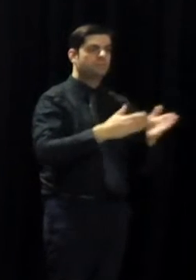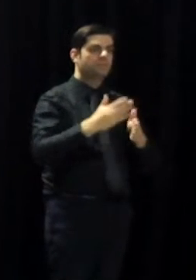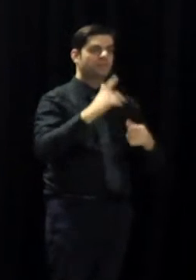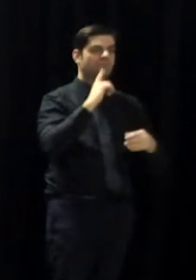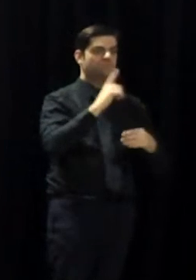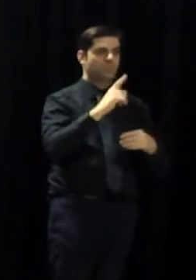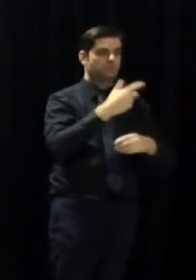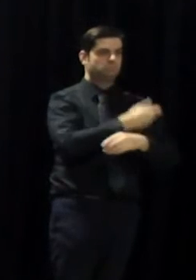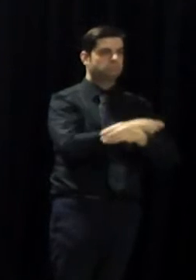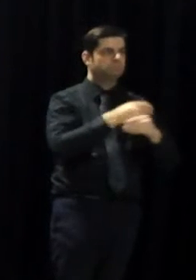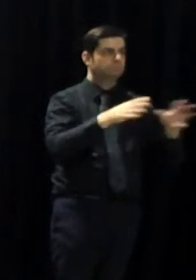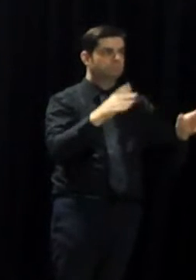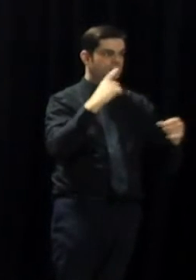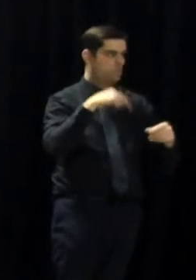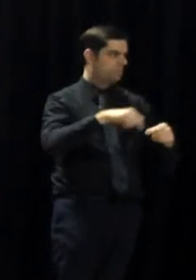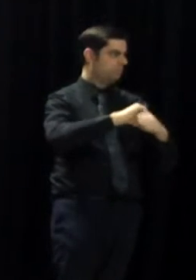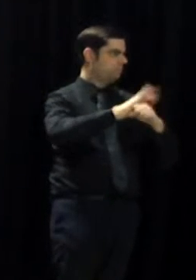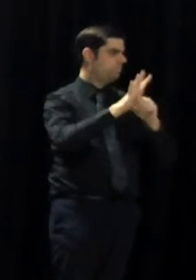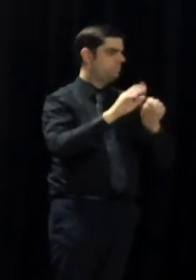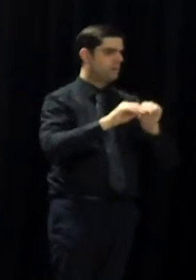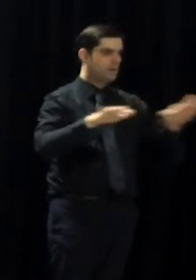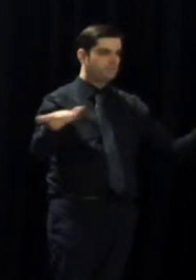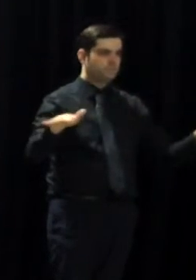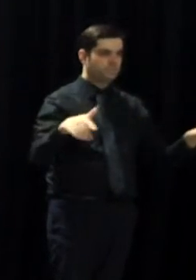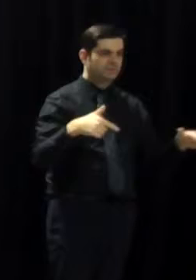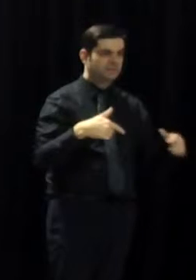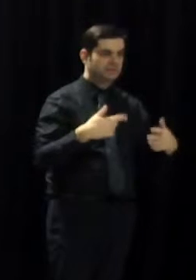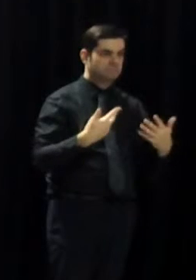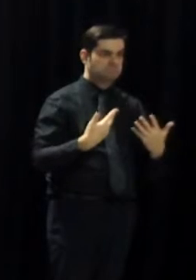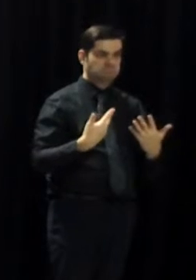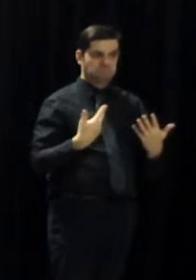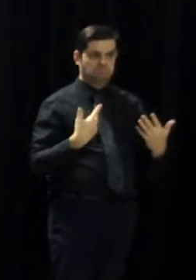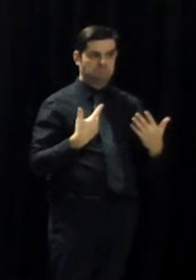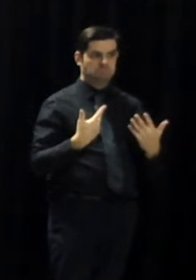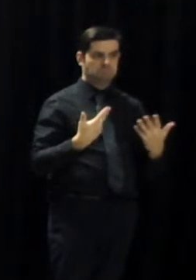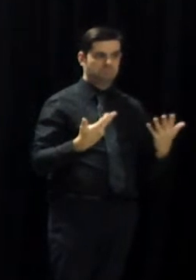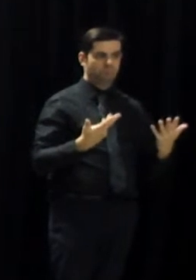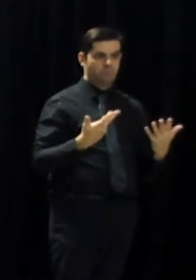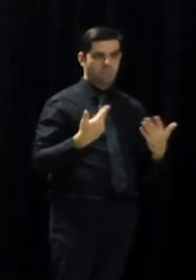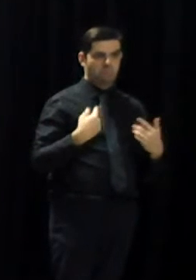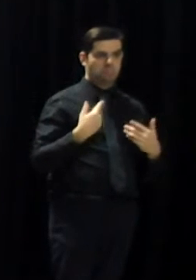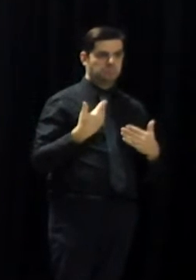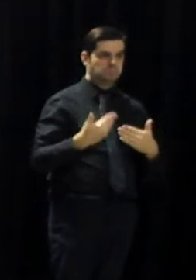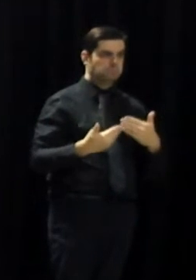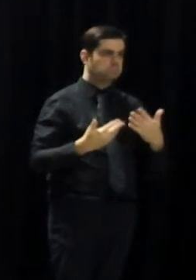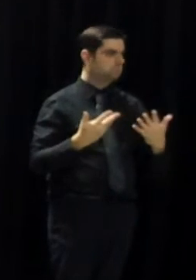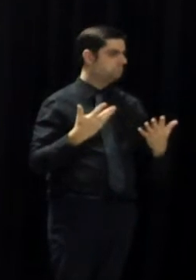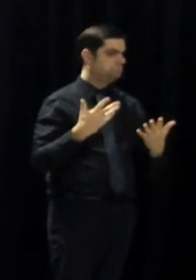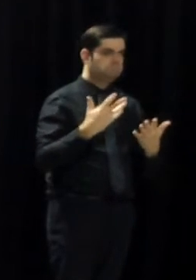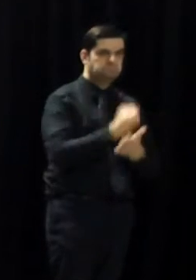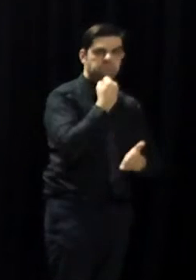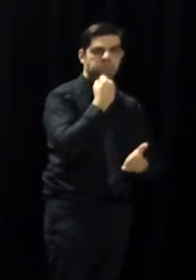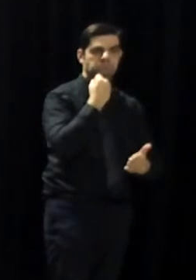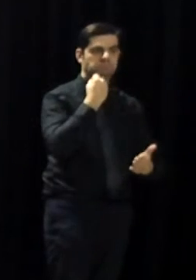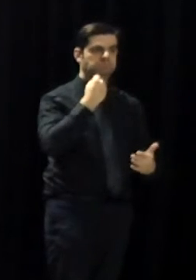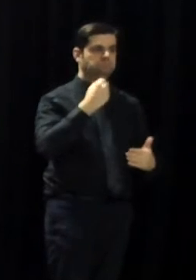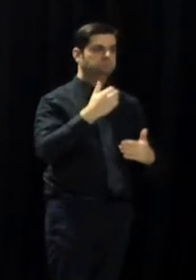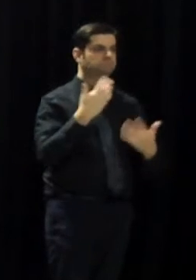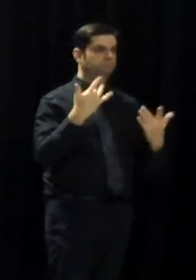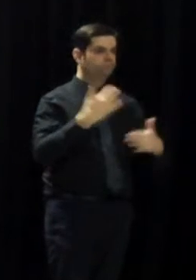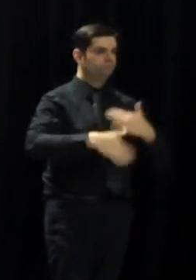you take the plan, you take the work that's been done, you have to put meat on the bone. And putting the meat on the bone is going to be your communication